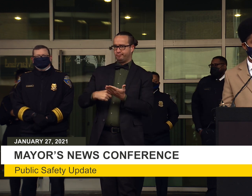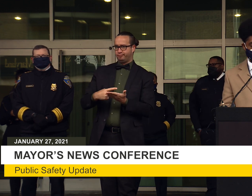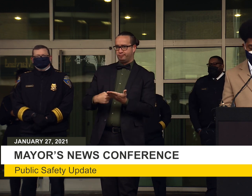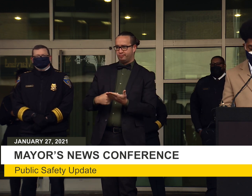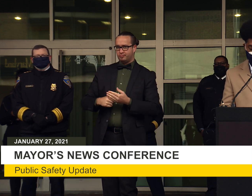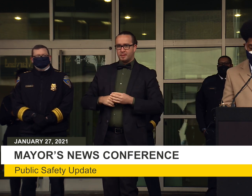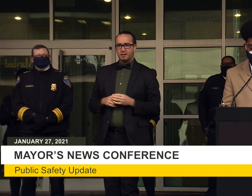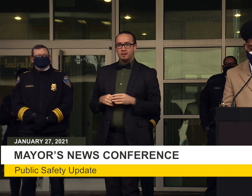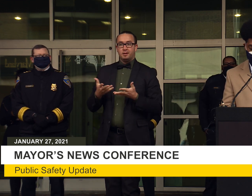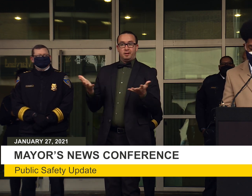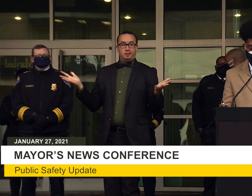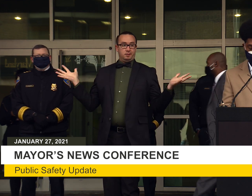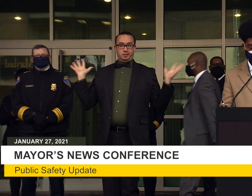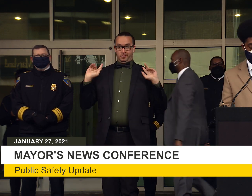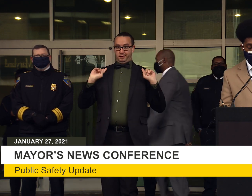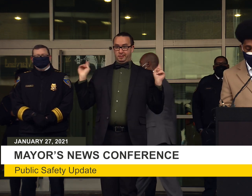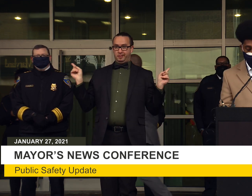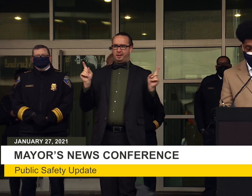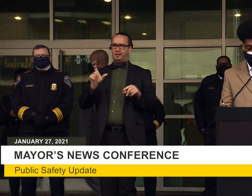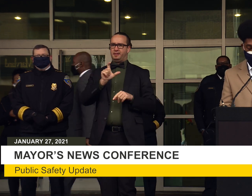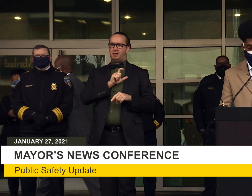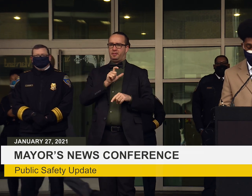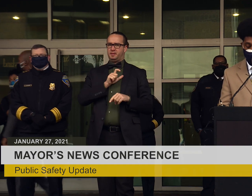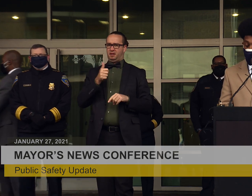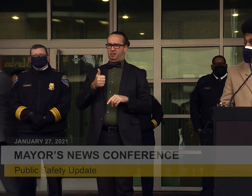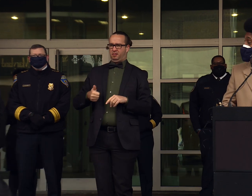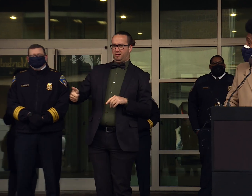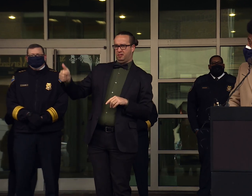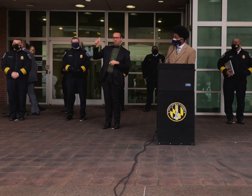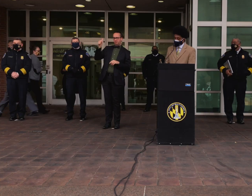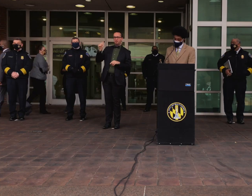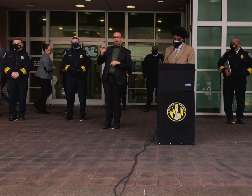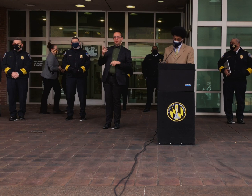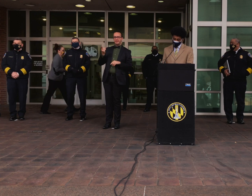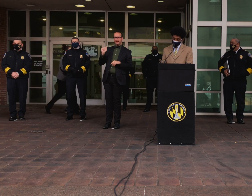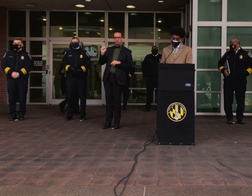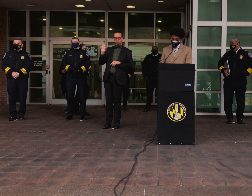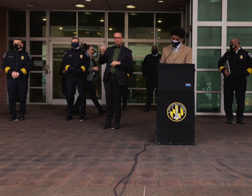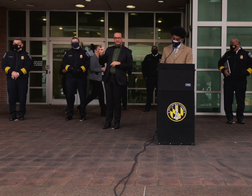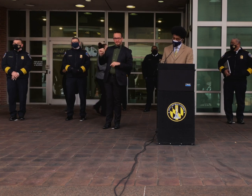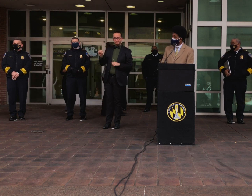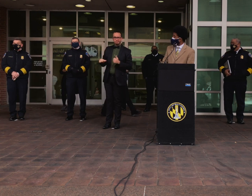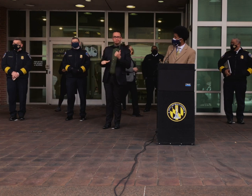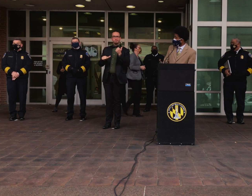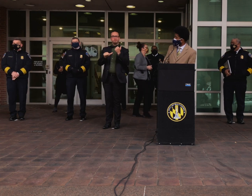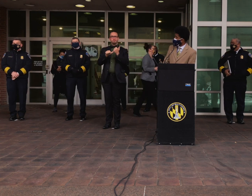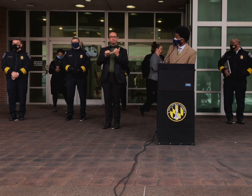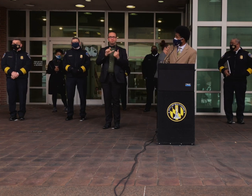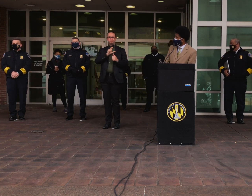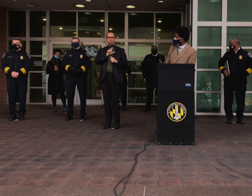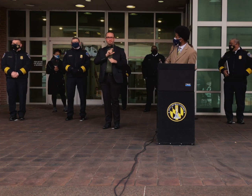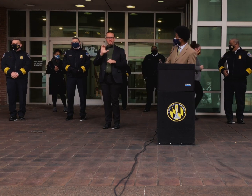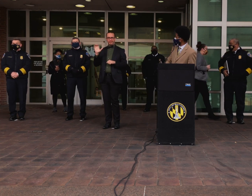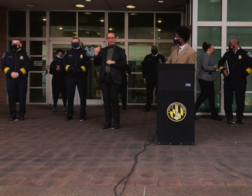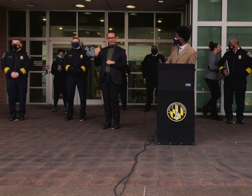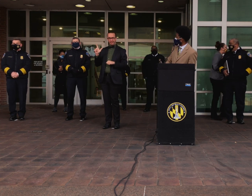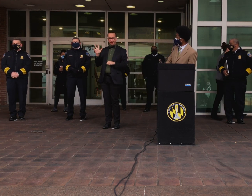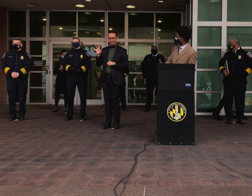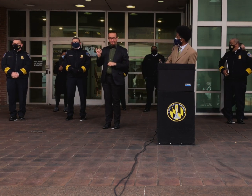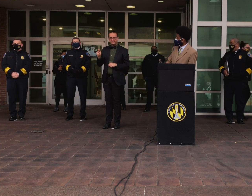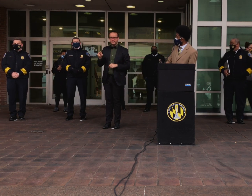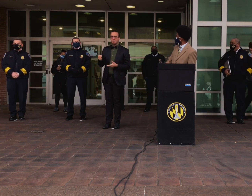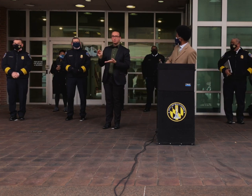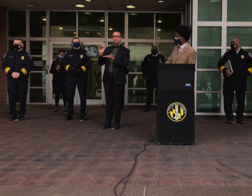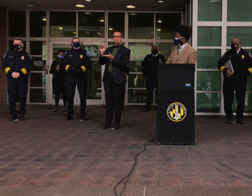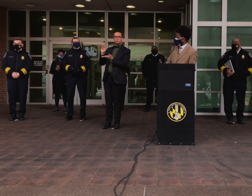Commissioner Michael Harrison, Deputy Commissioner Sullivan, Colonel Worley, Lieutenant Colonel Jones, Lieutenant